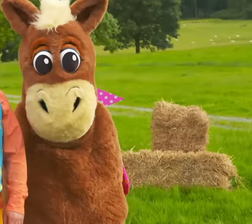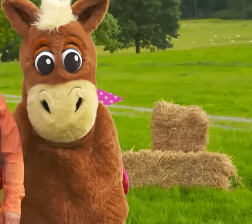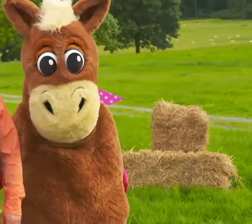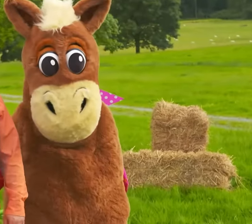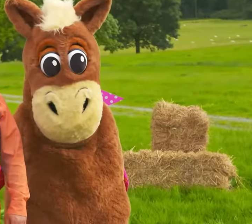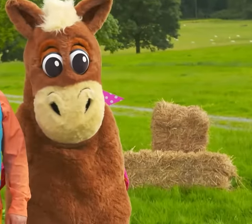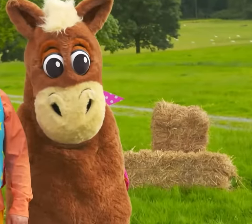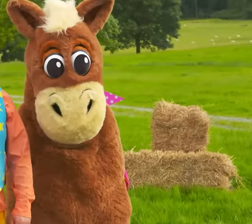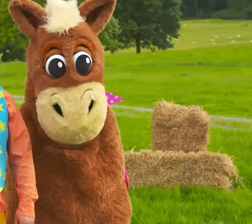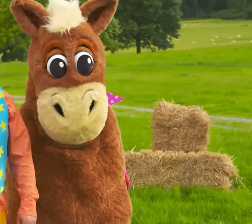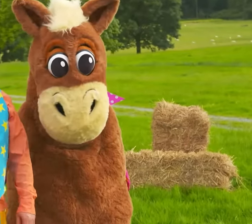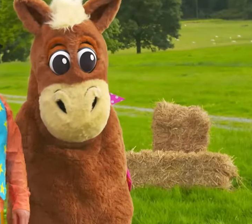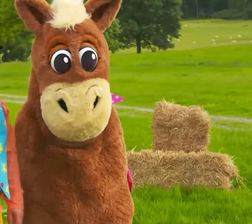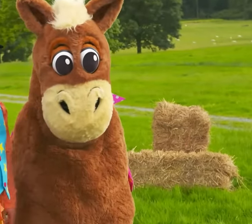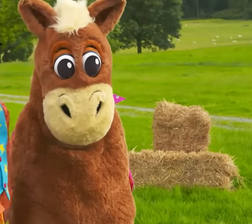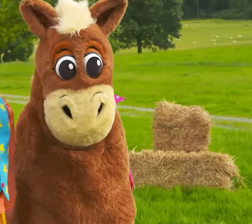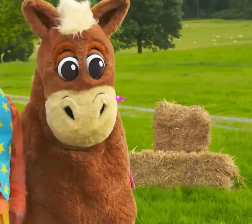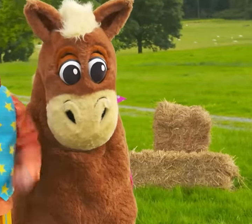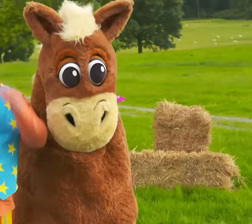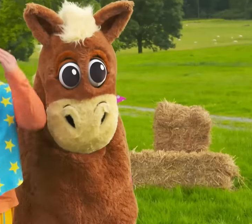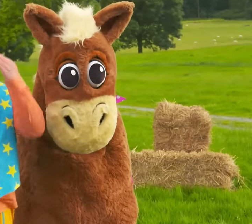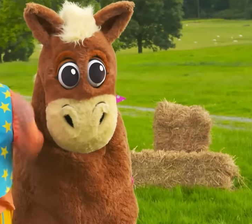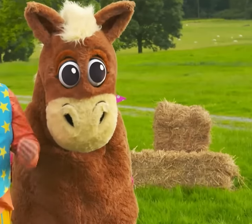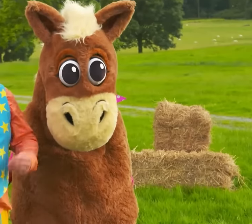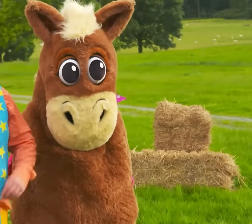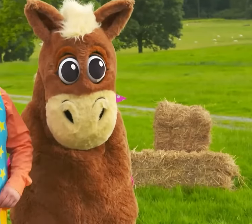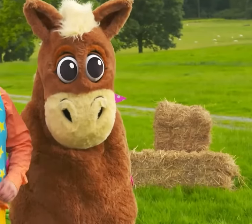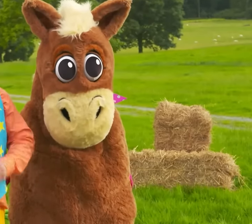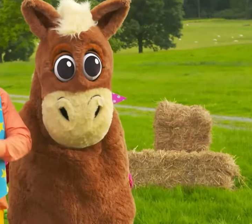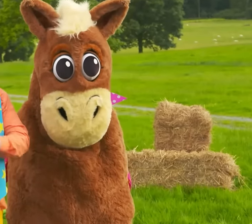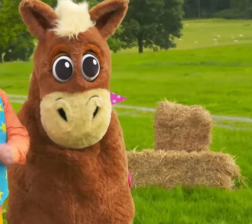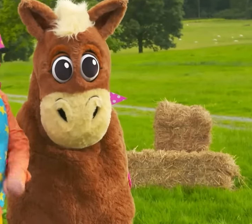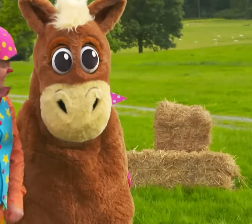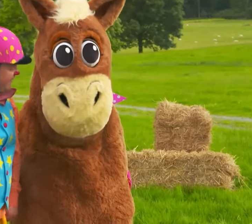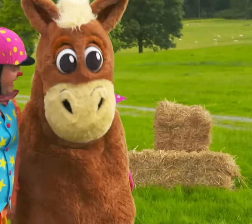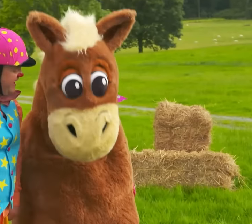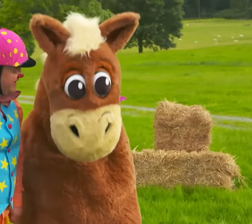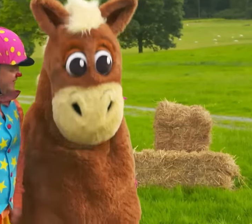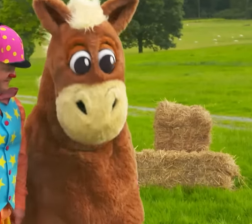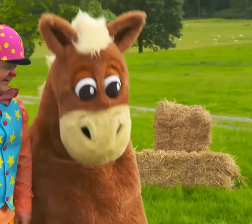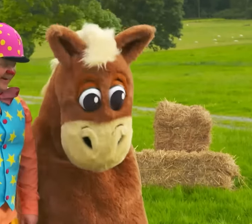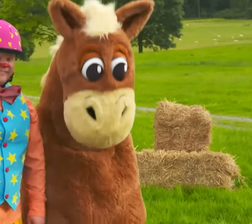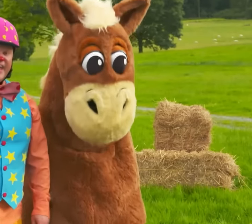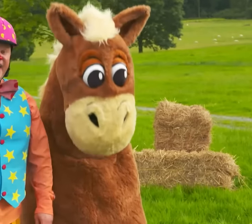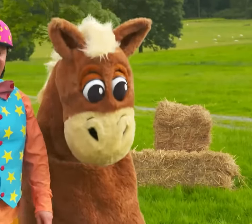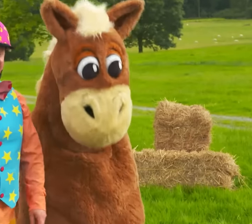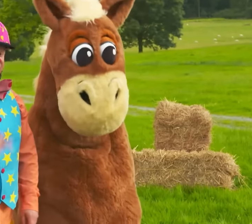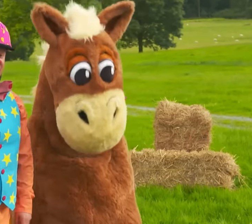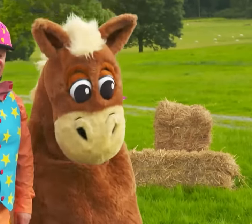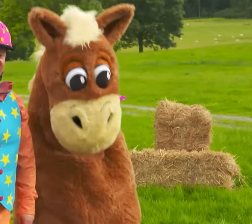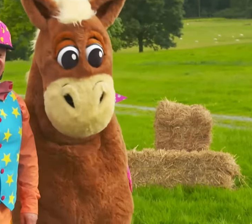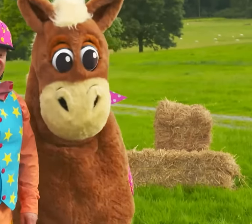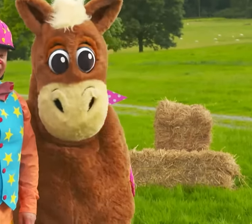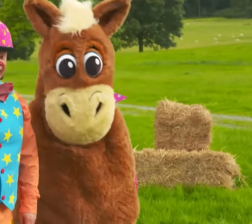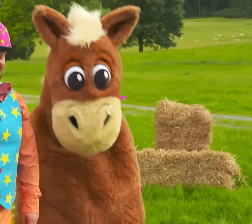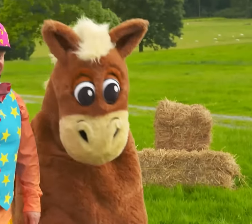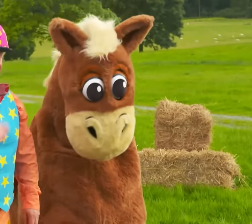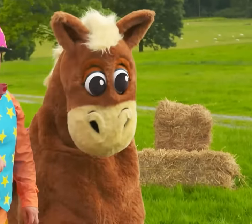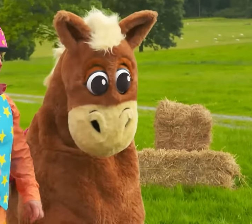Don't worry. Honestly, I'll show you what to do, OK? Right, after three, count along.